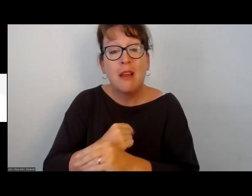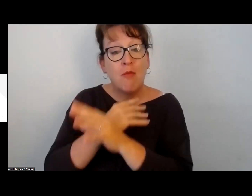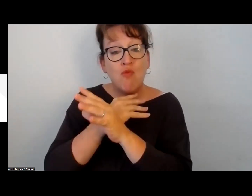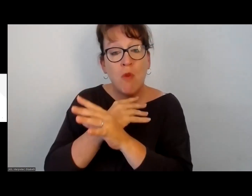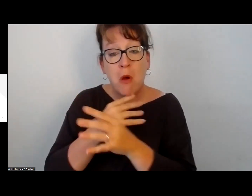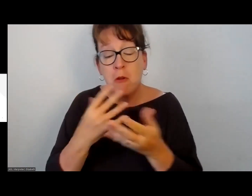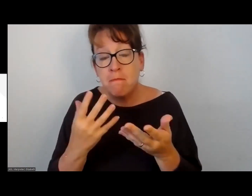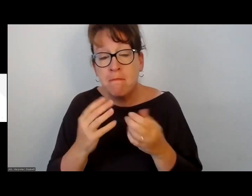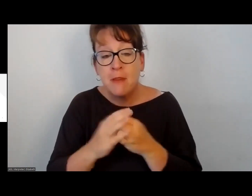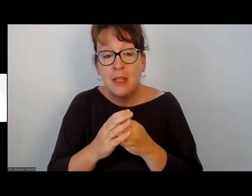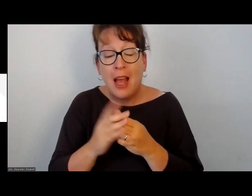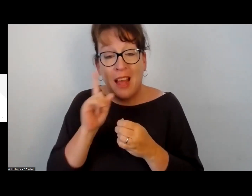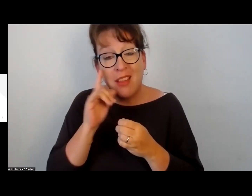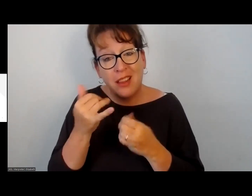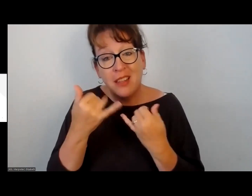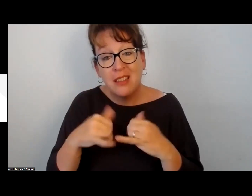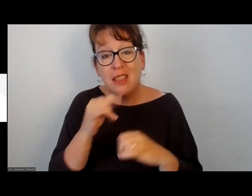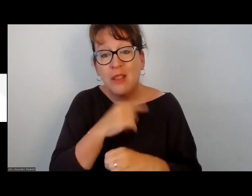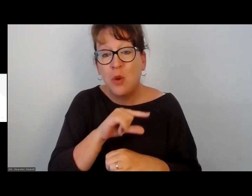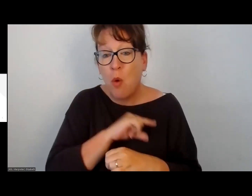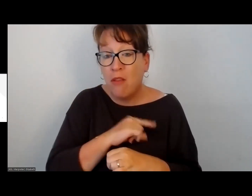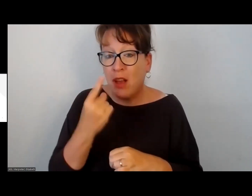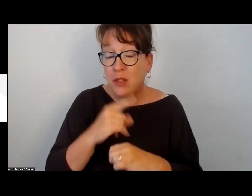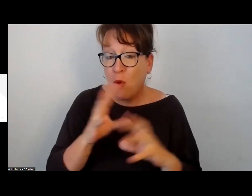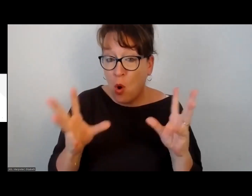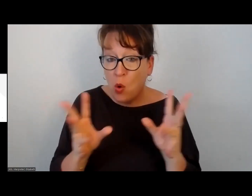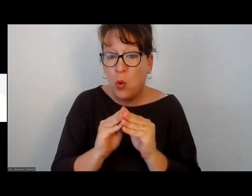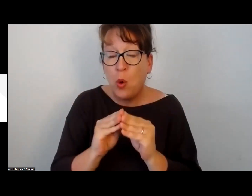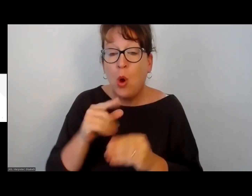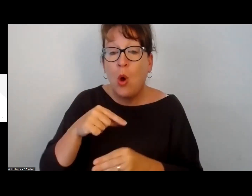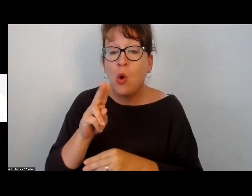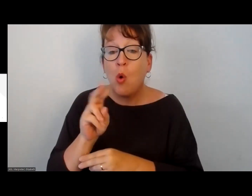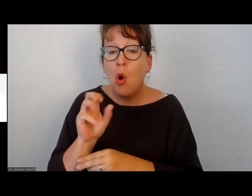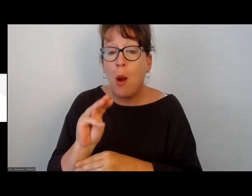that still qualifies as quorum, right? If we have enough of us attending.